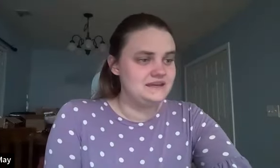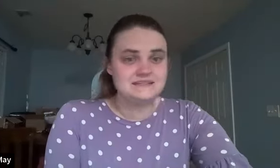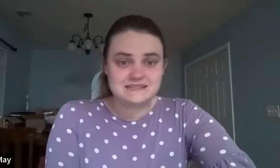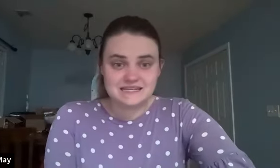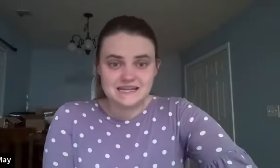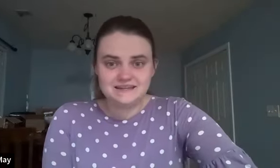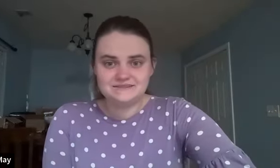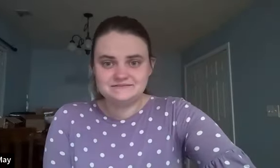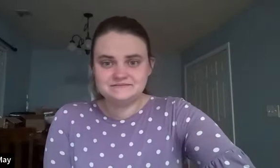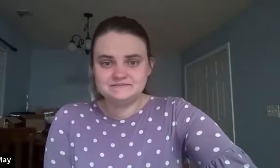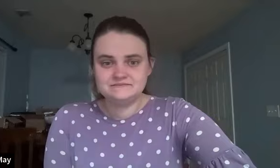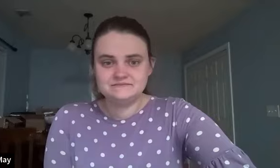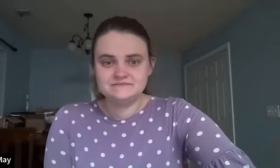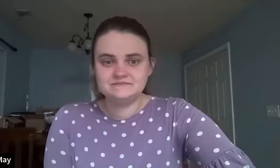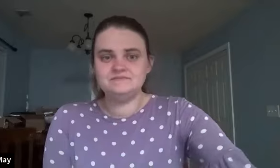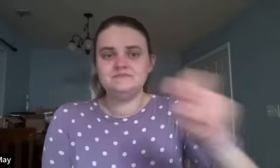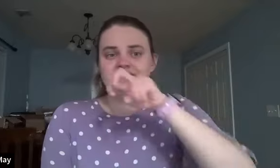Then snake.